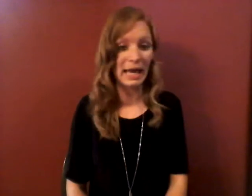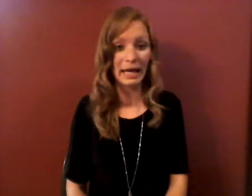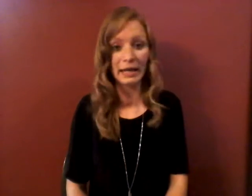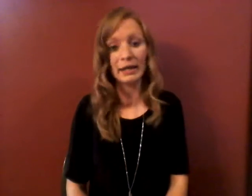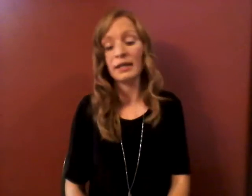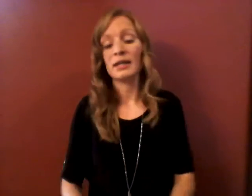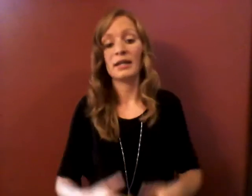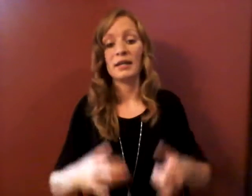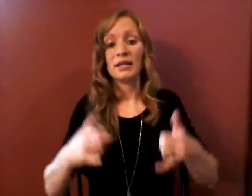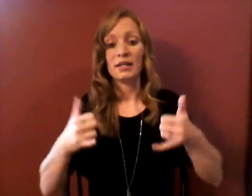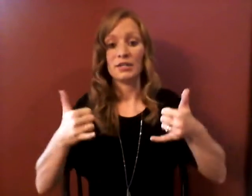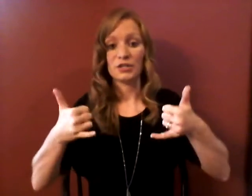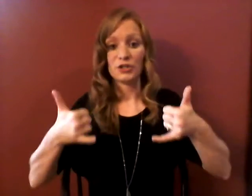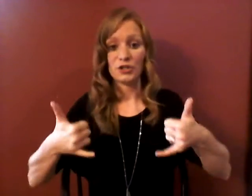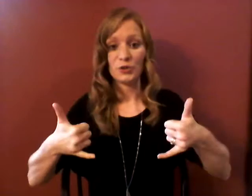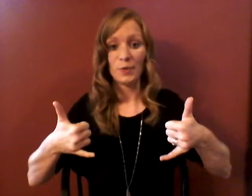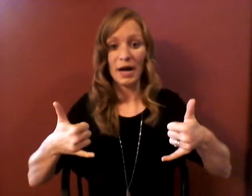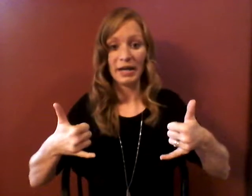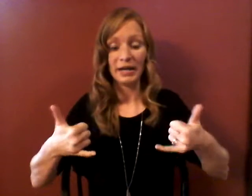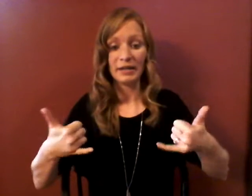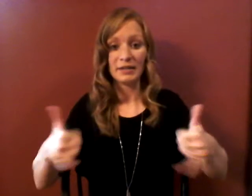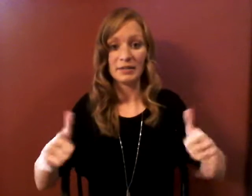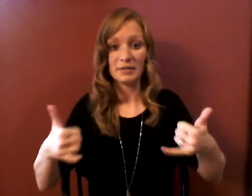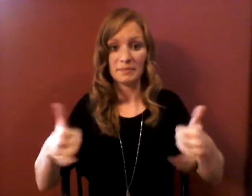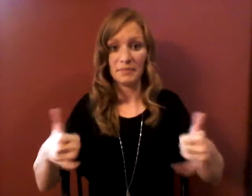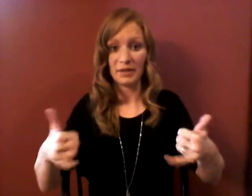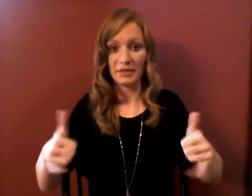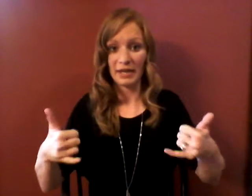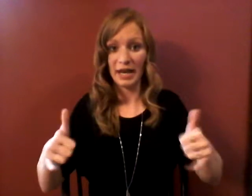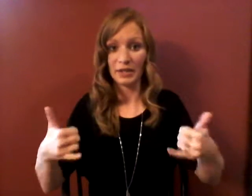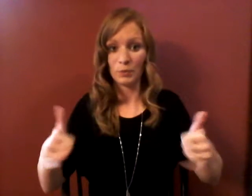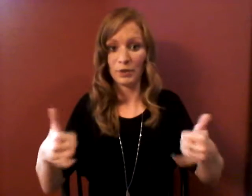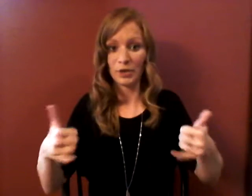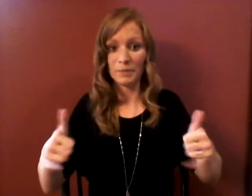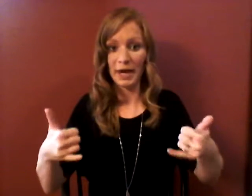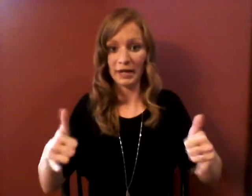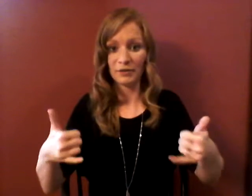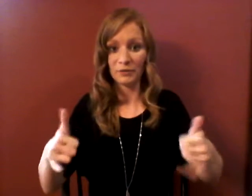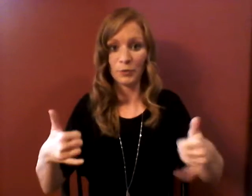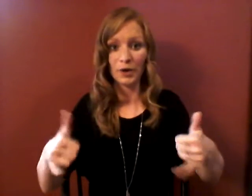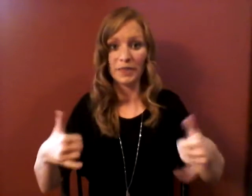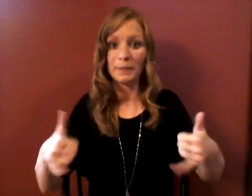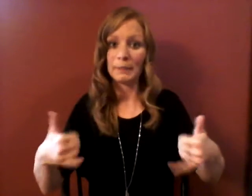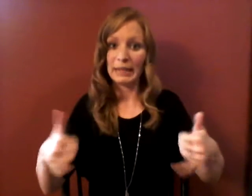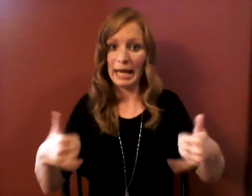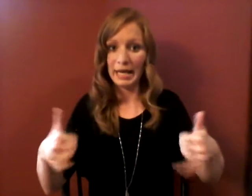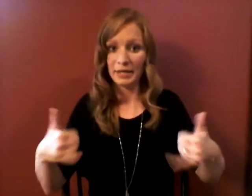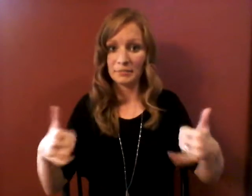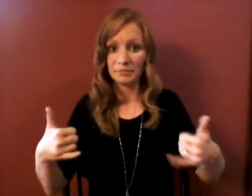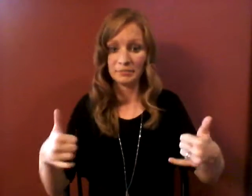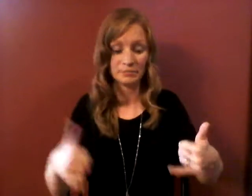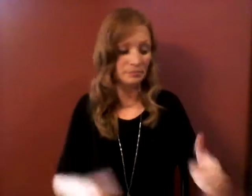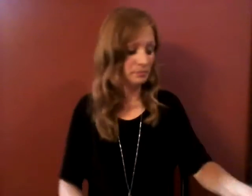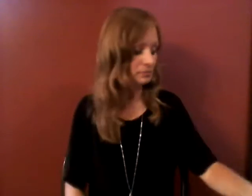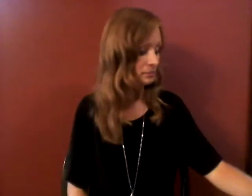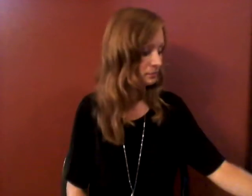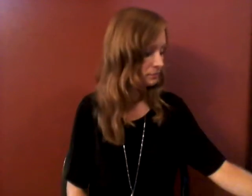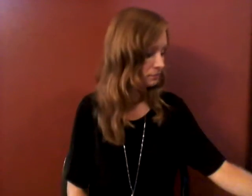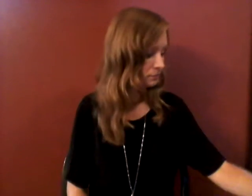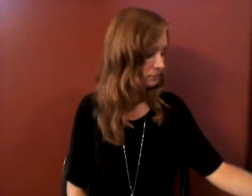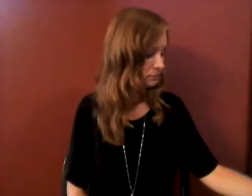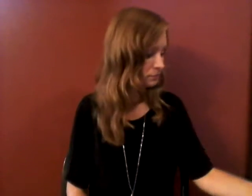Play, 2 Y hands, and they kind of wiggle back and forth. Play.